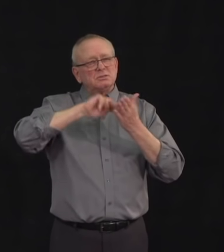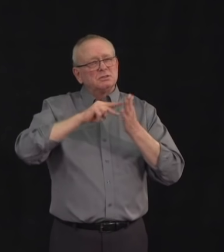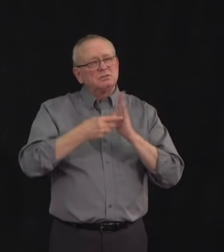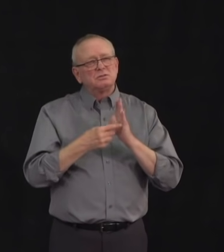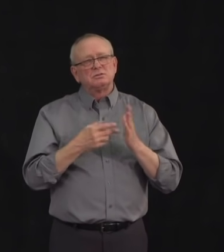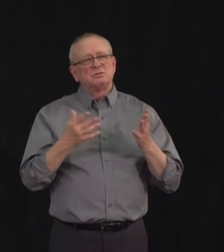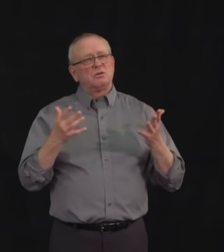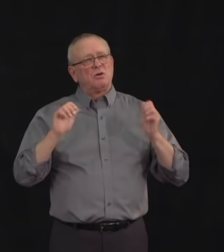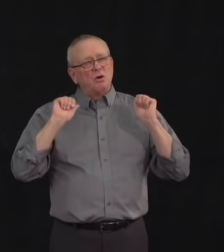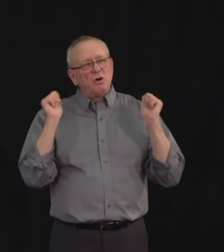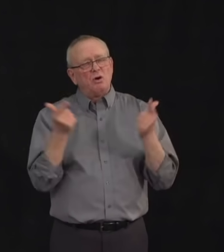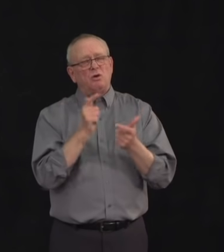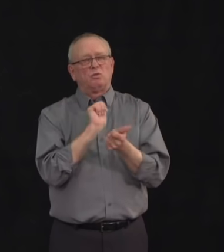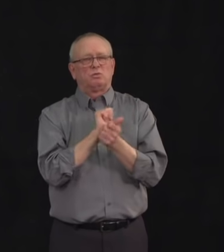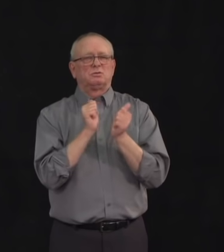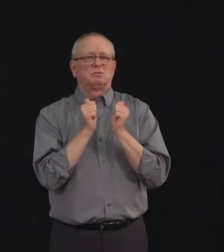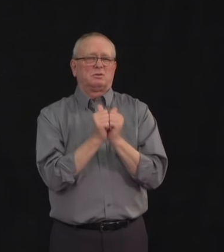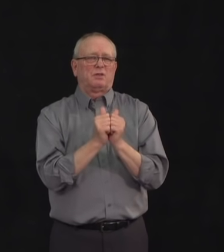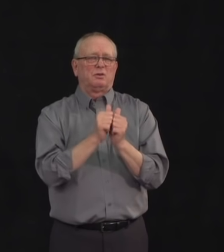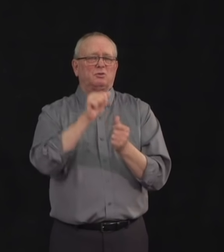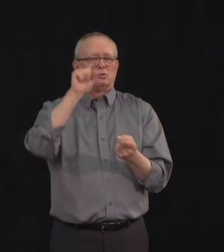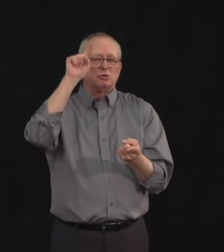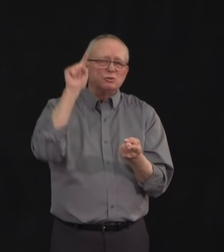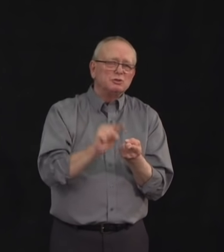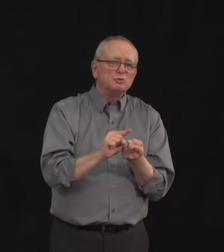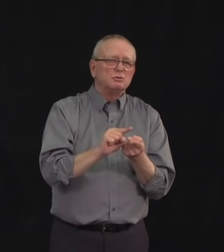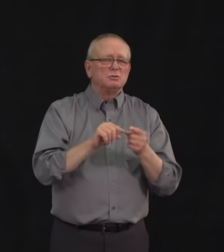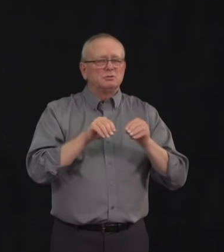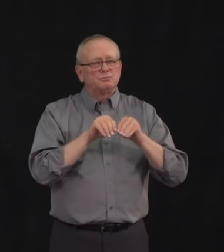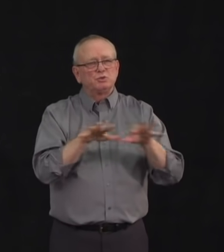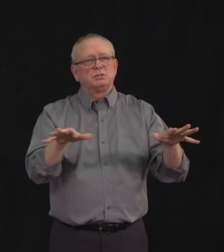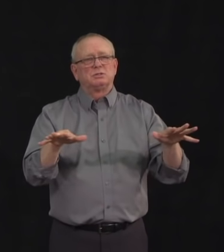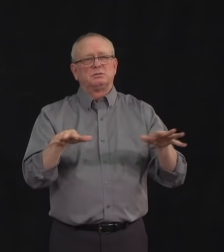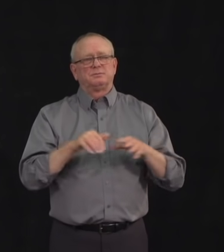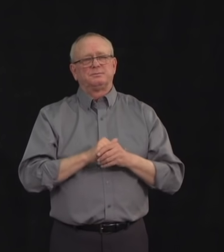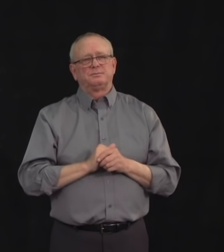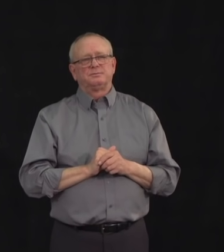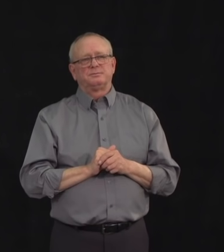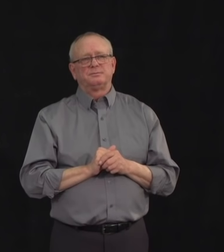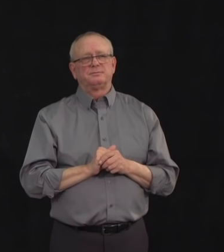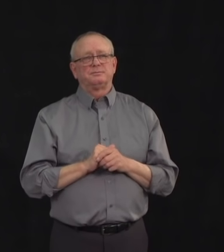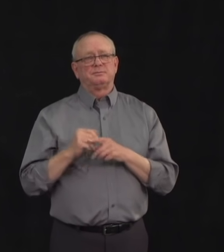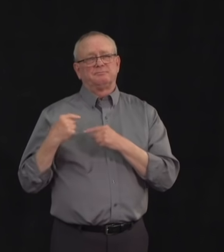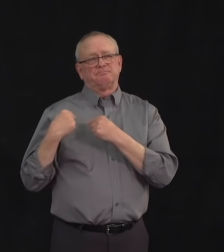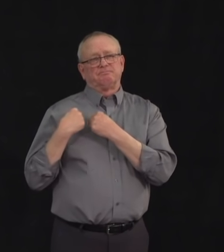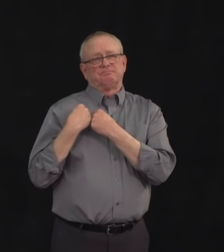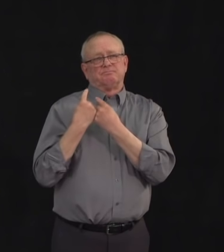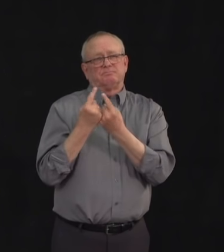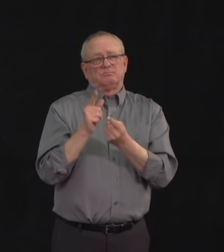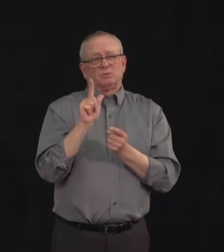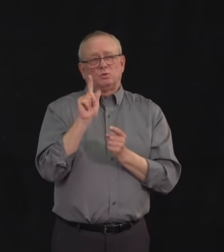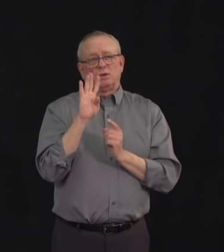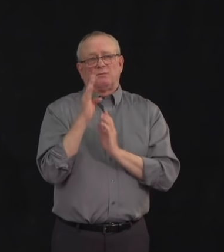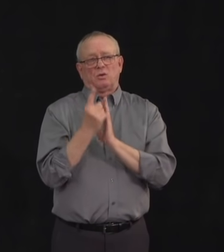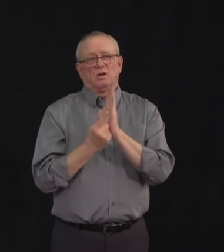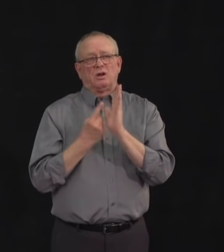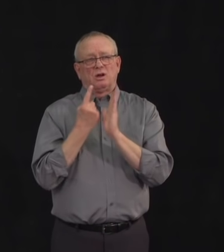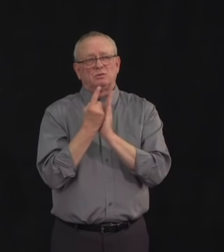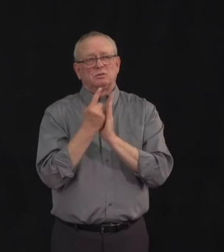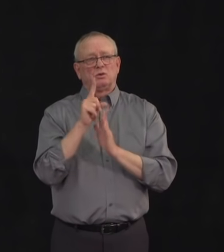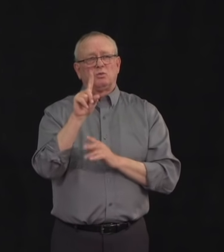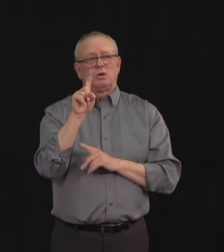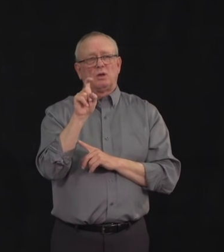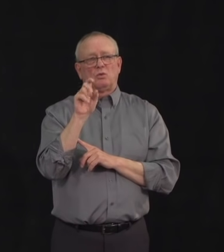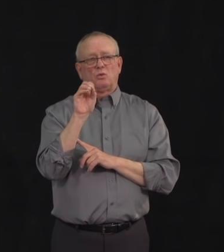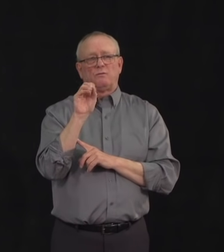We have slightly less cases today than in the past few days, with 105 new cases of COVID-19 in Alberta in the